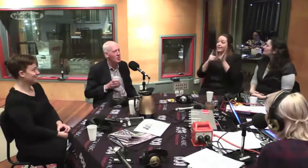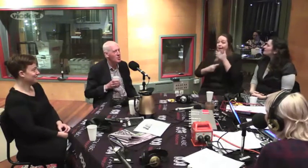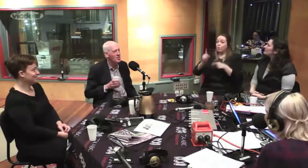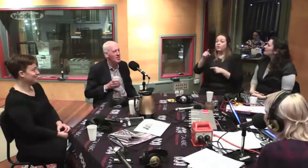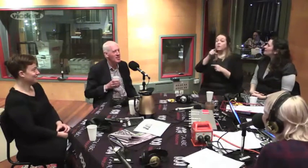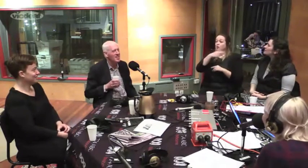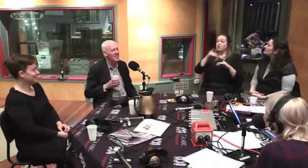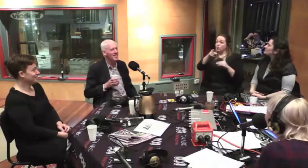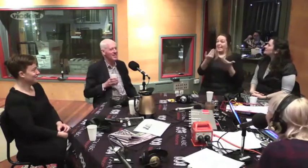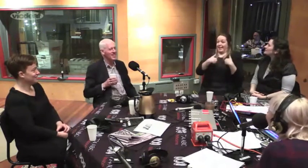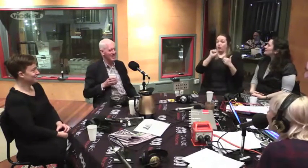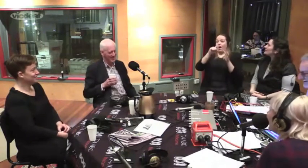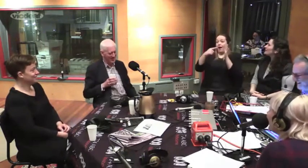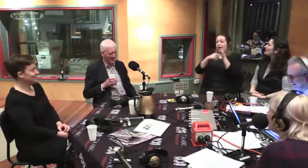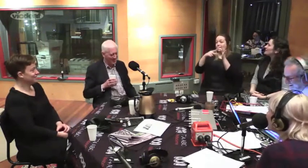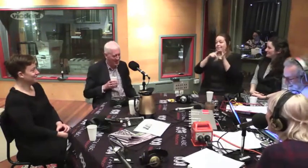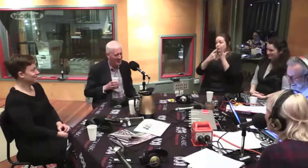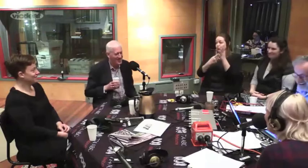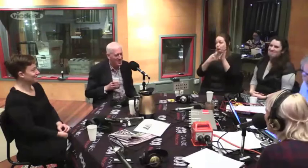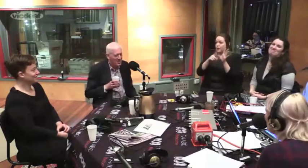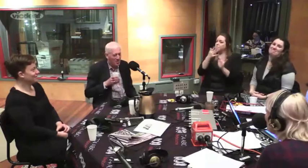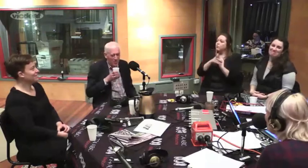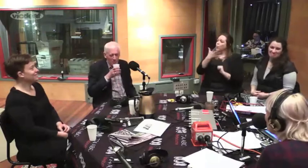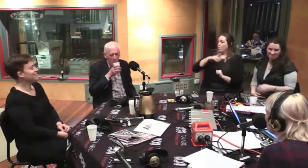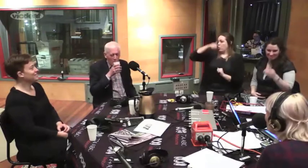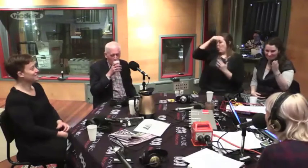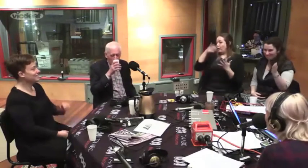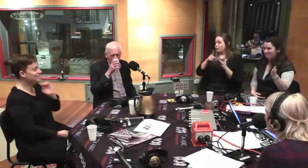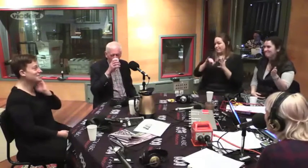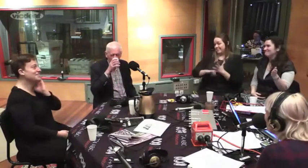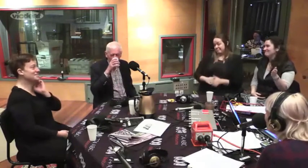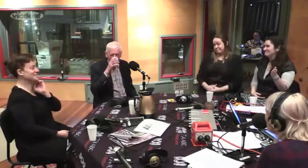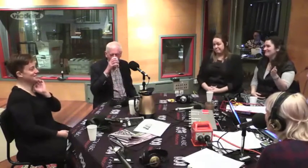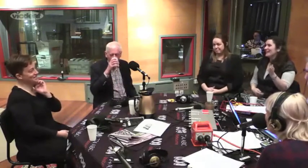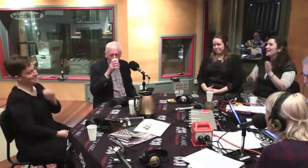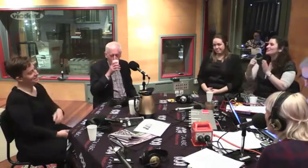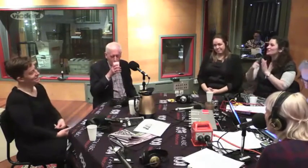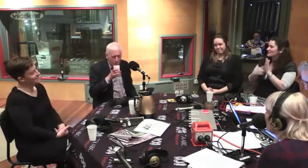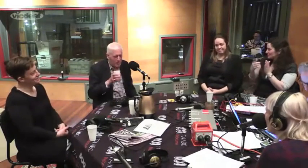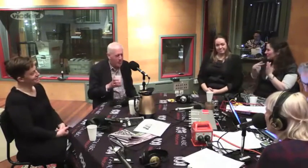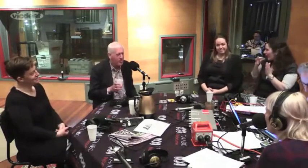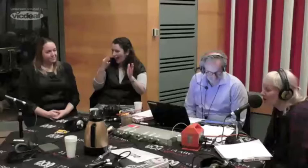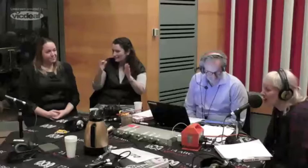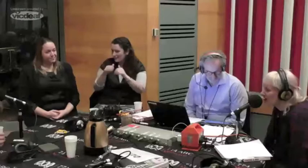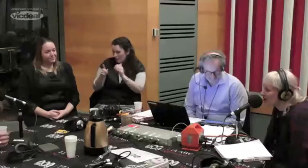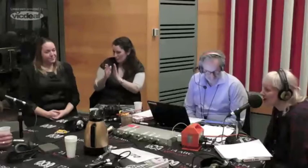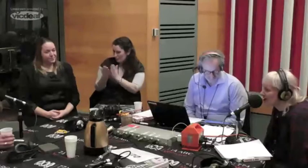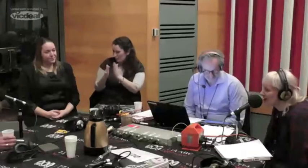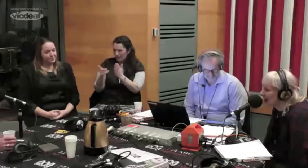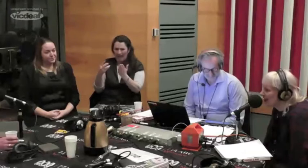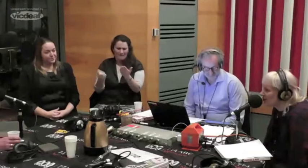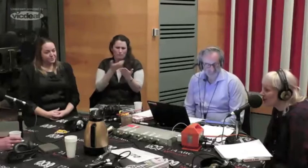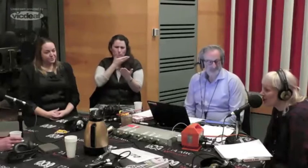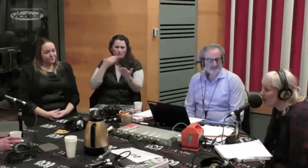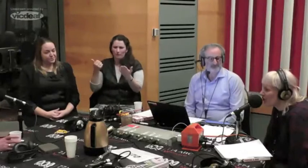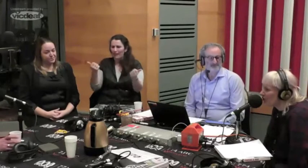so there was a... There's so many beautiful, rich memories in this book. And memoir's interesting, isn't